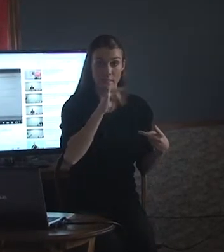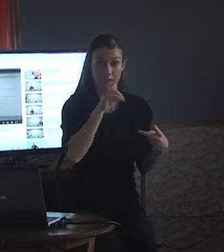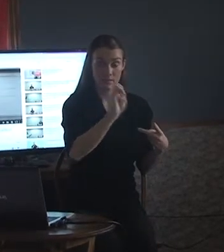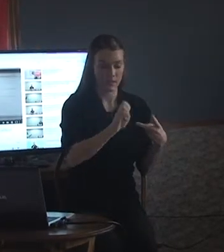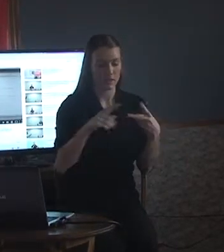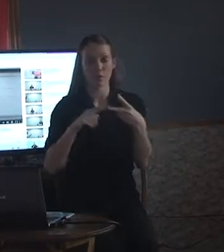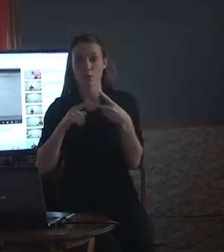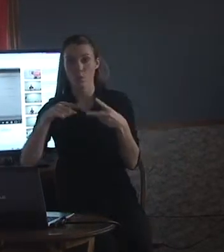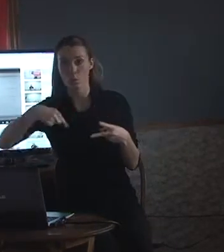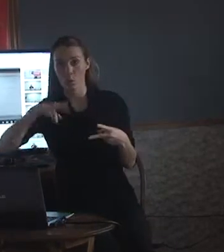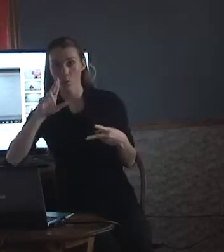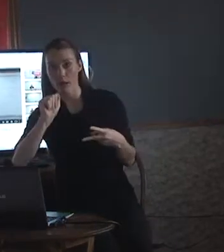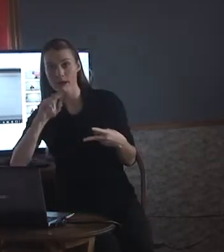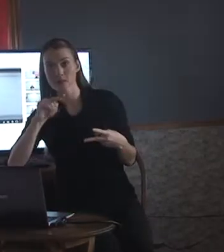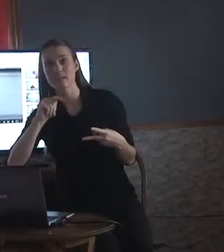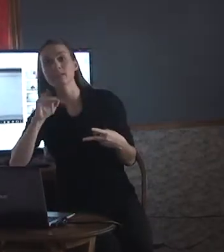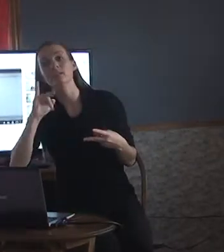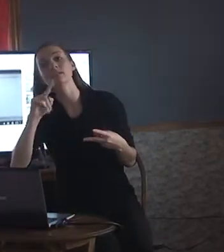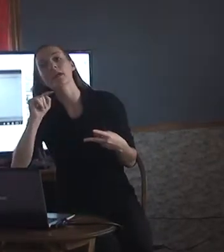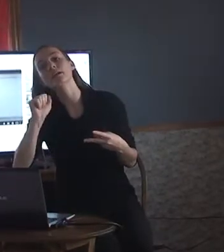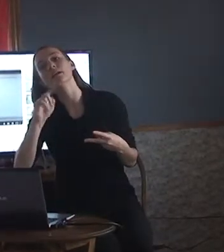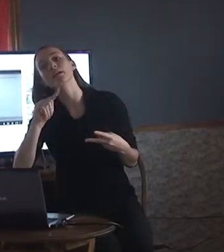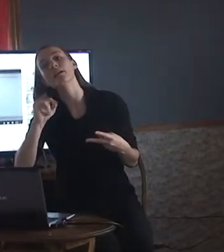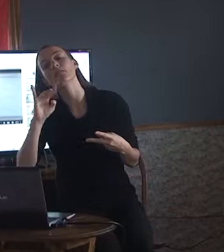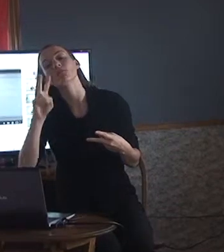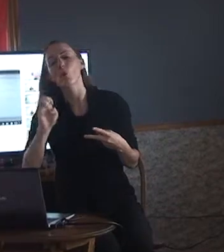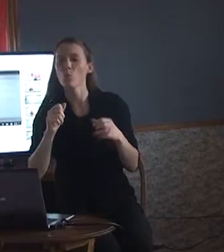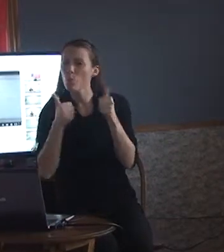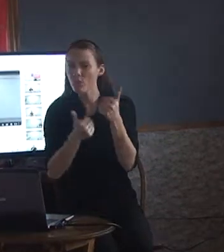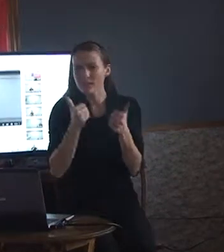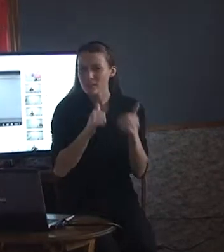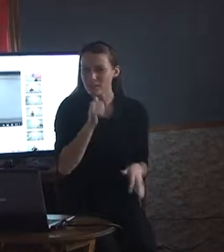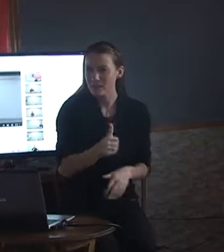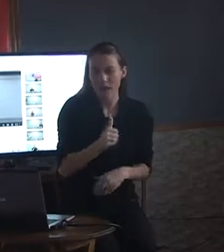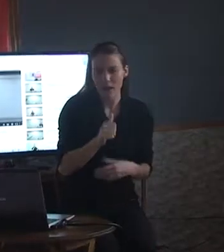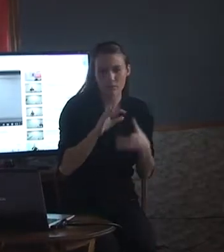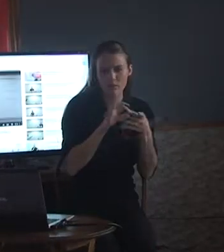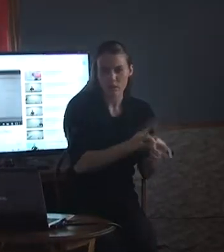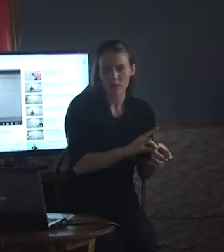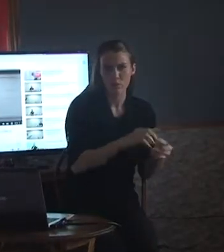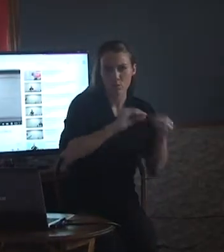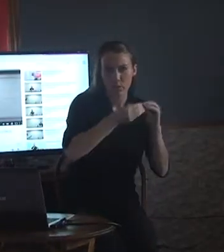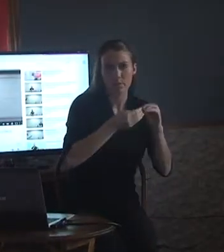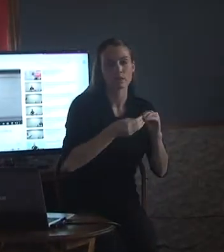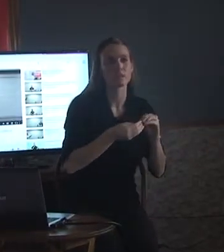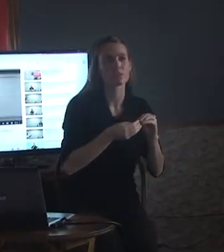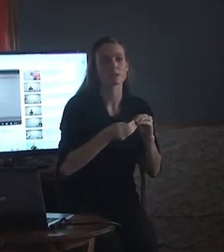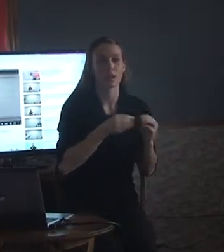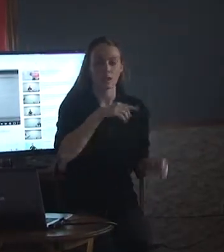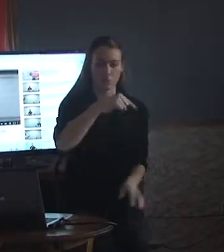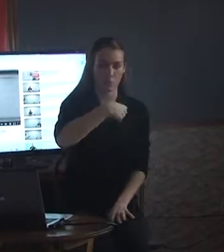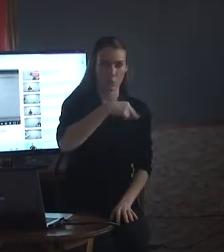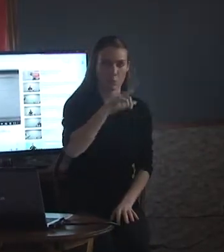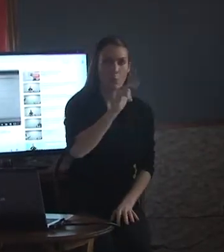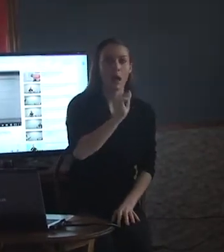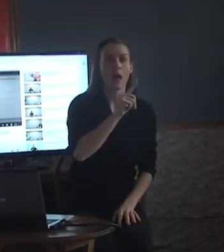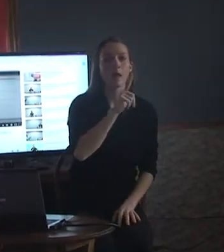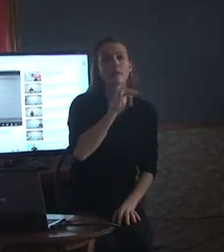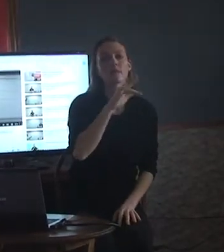numbers? Yeah, what's the key word in qualitative? Oh, like the quality of something. It doesn't have to do with numbers.